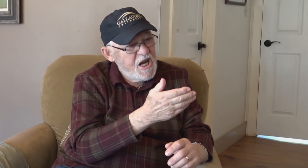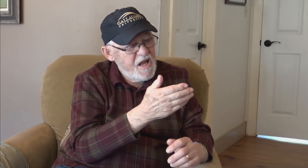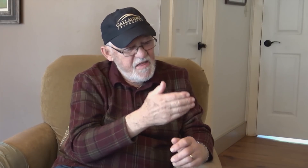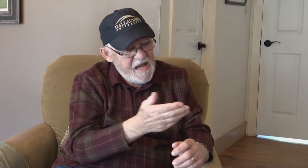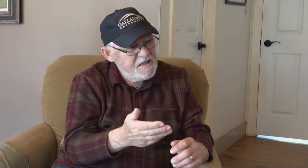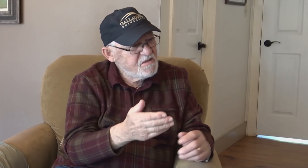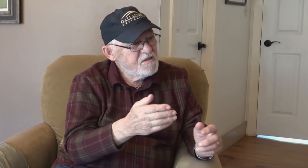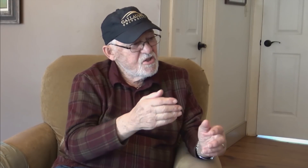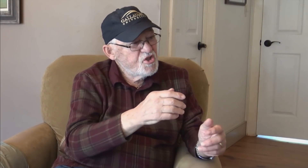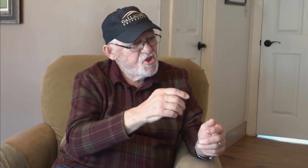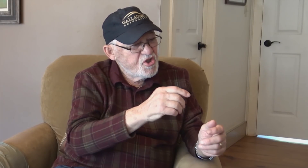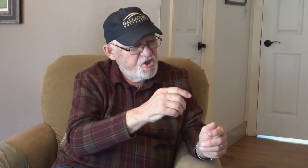coming,